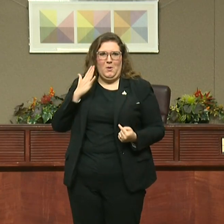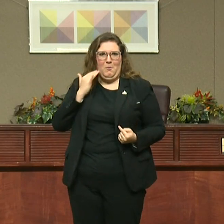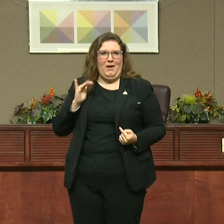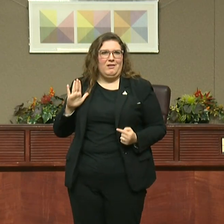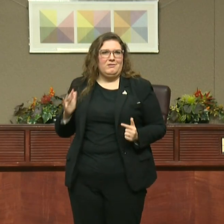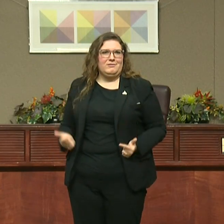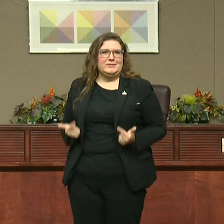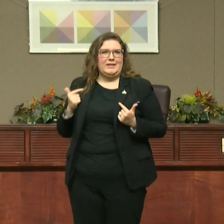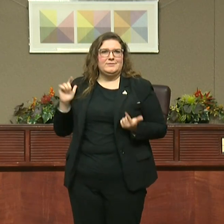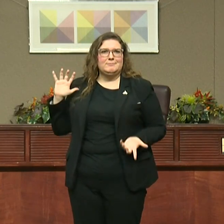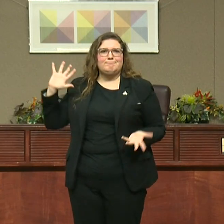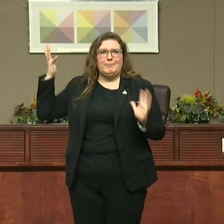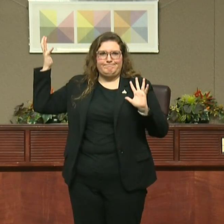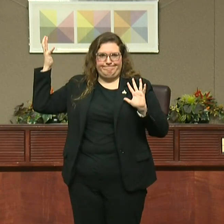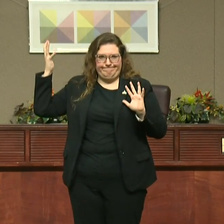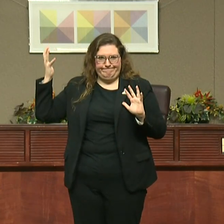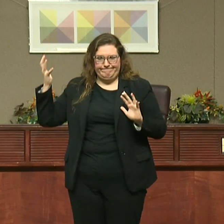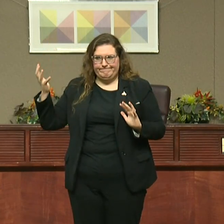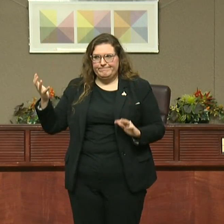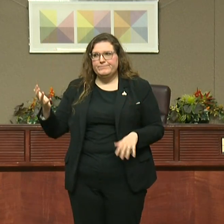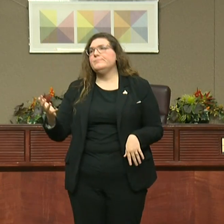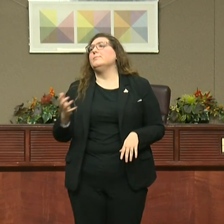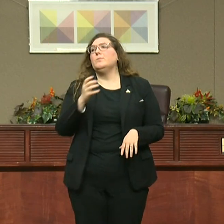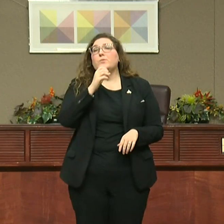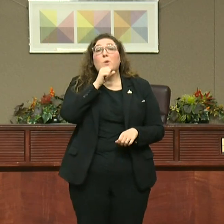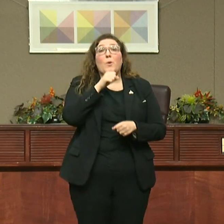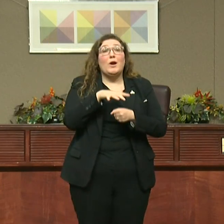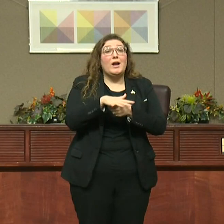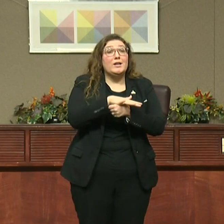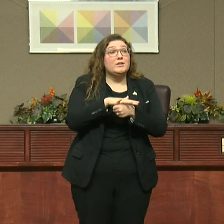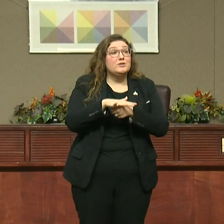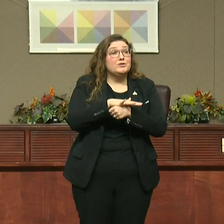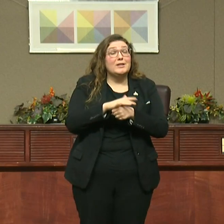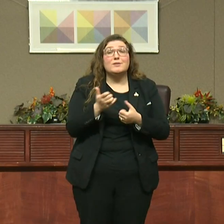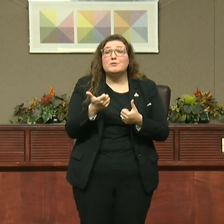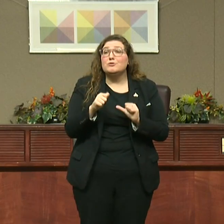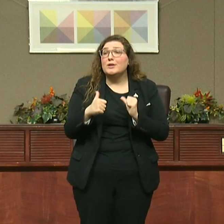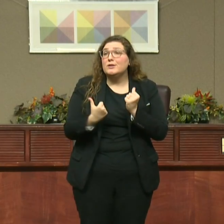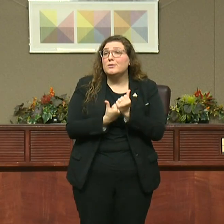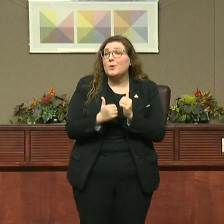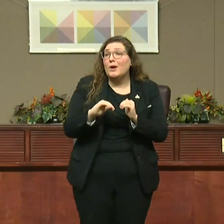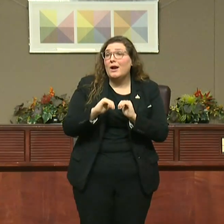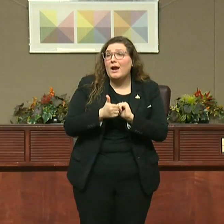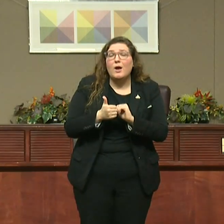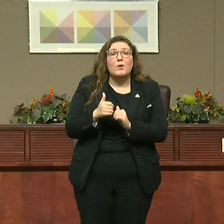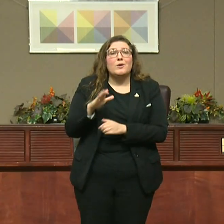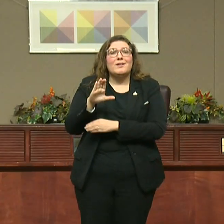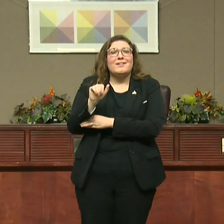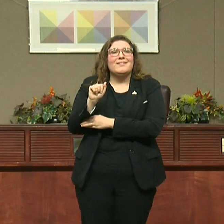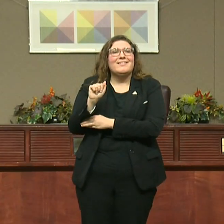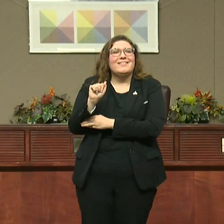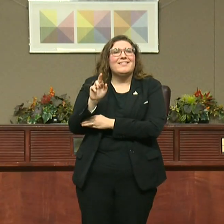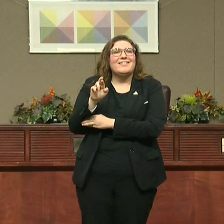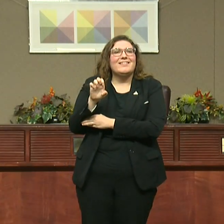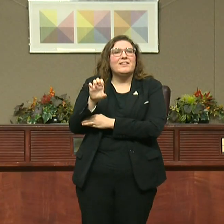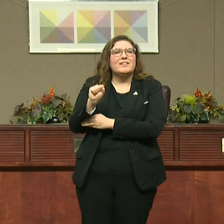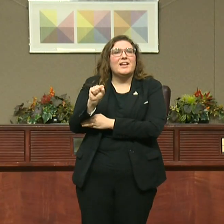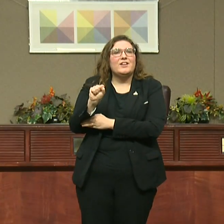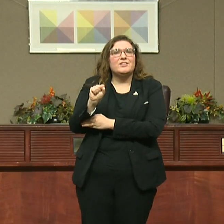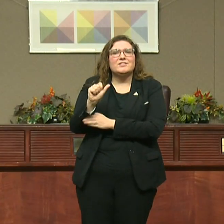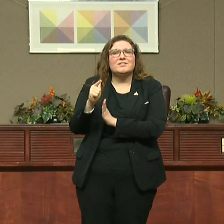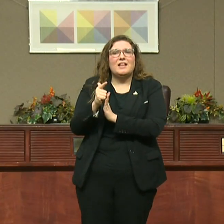Orange County has endeavored to, through the CARES Act funding, put funding out into